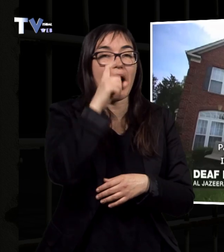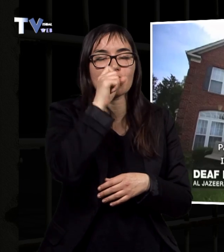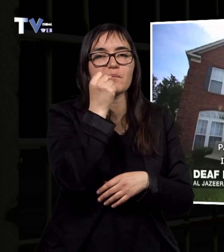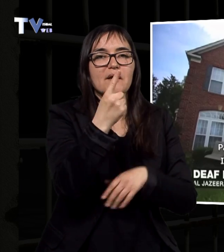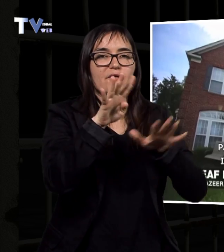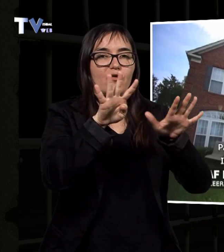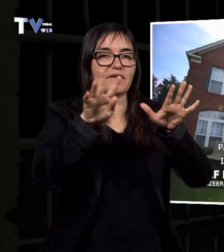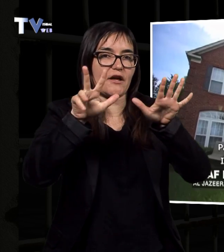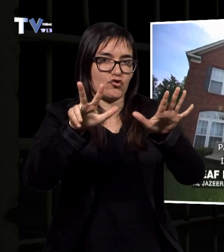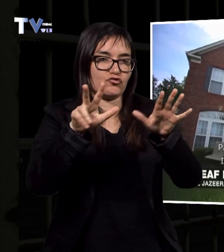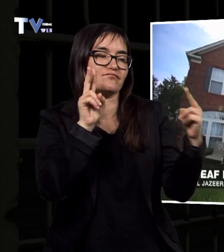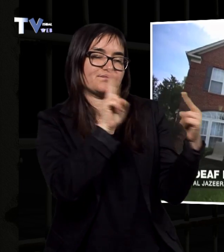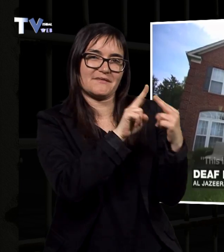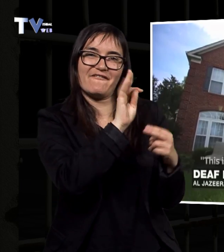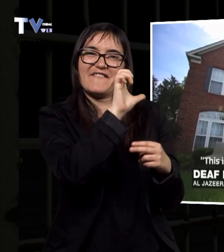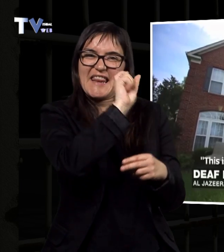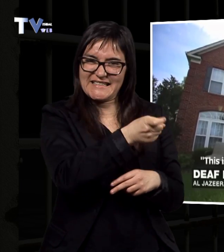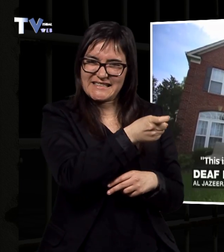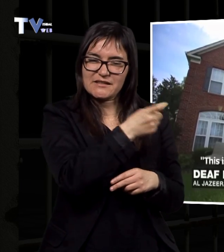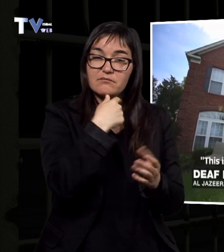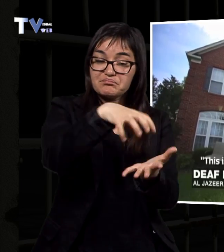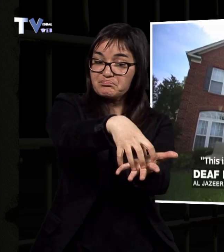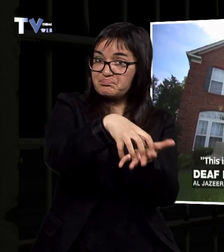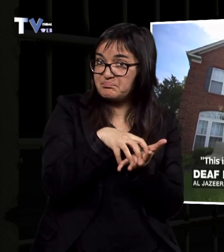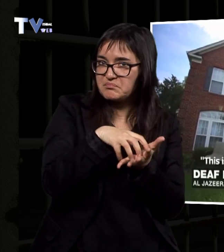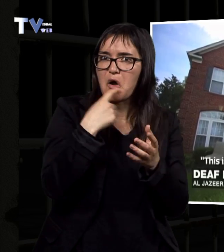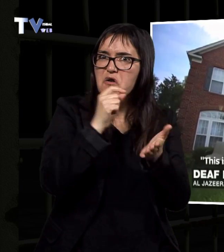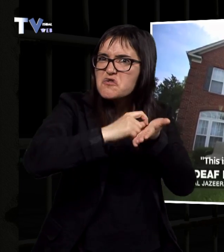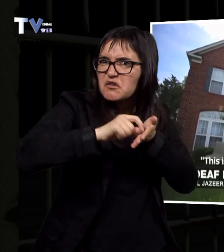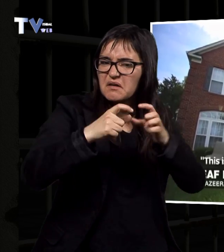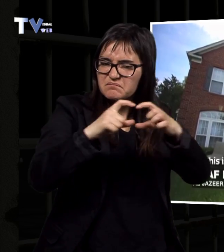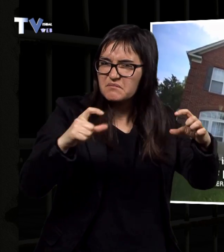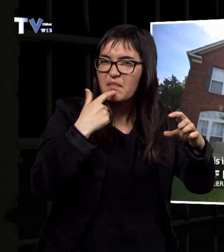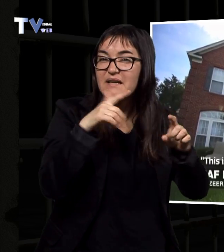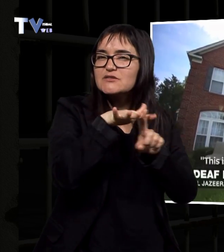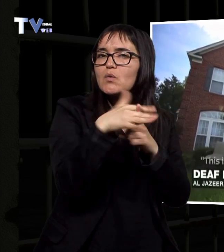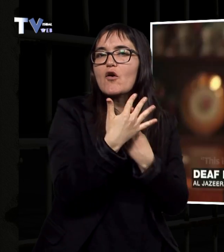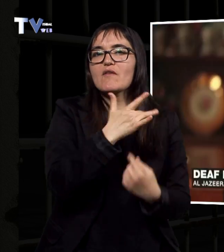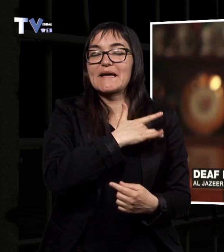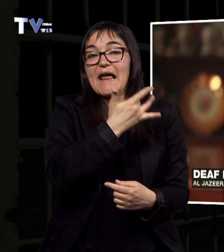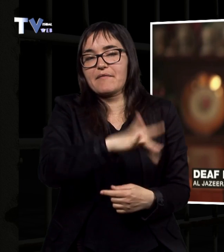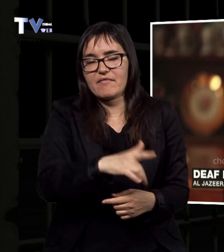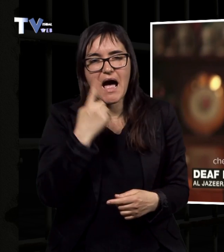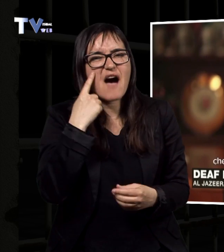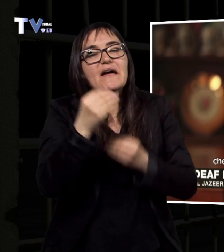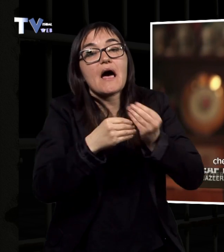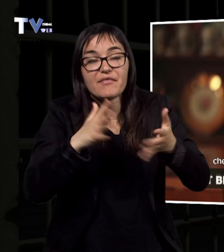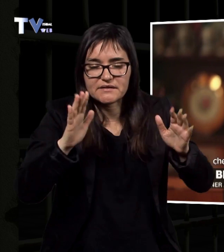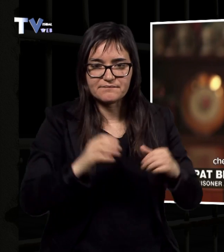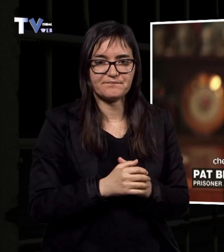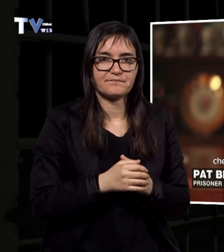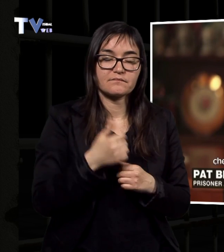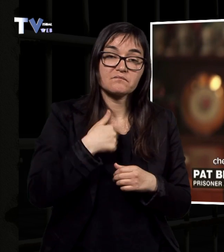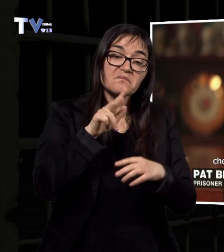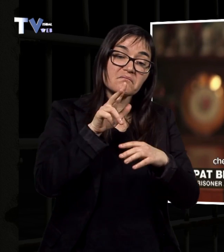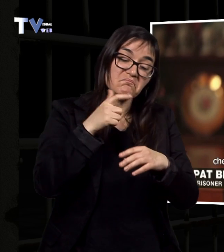I got a package. A little note said, "This is a charity case, see what you can do." So I looked at the